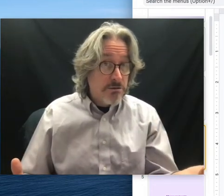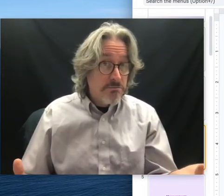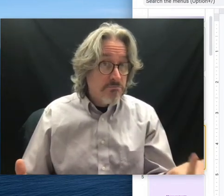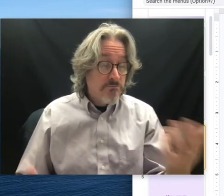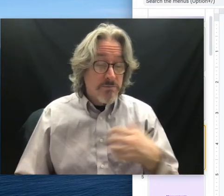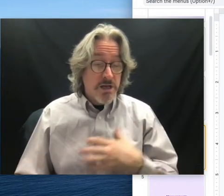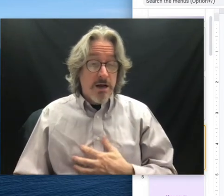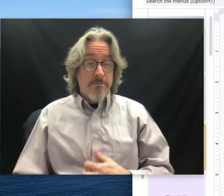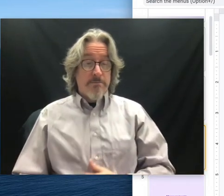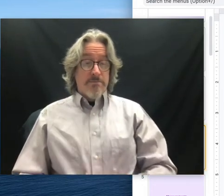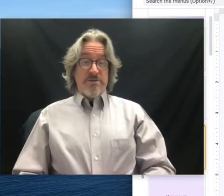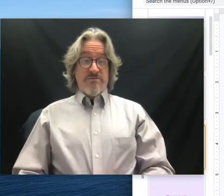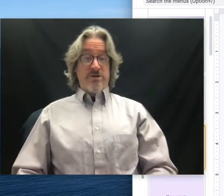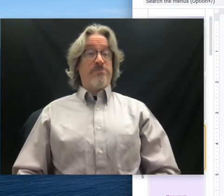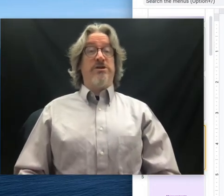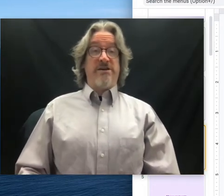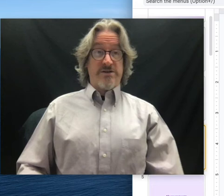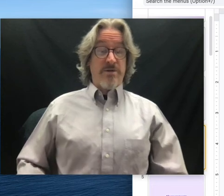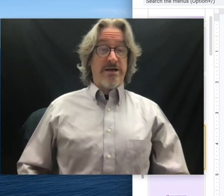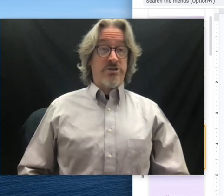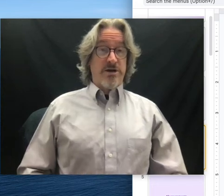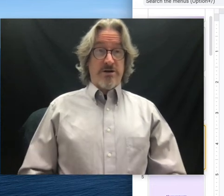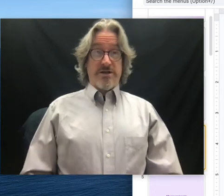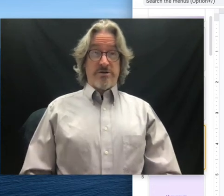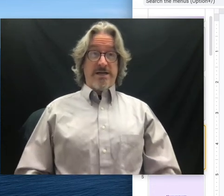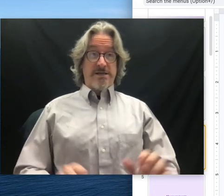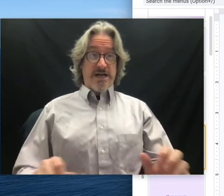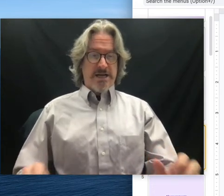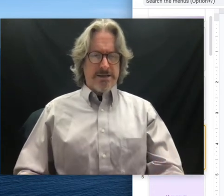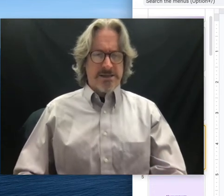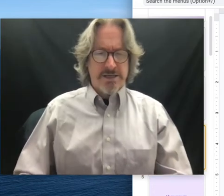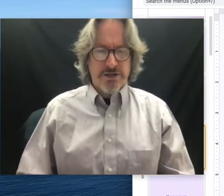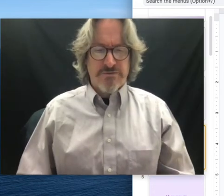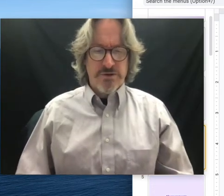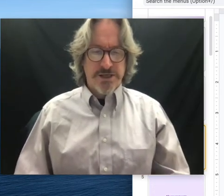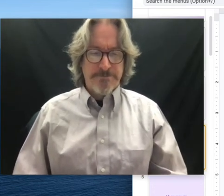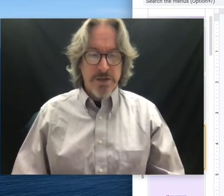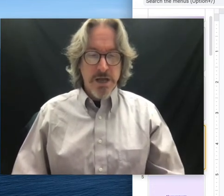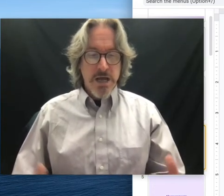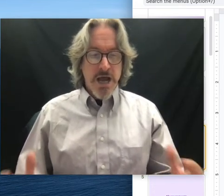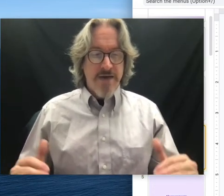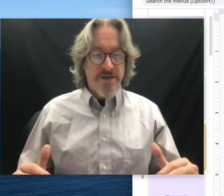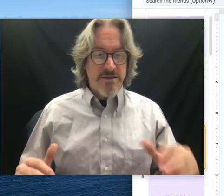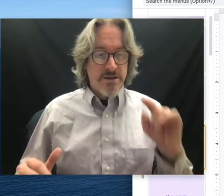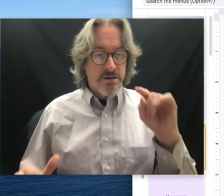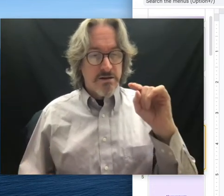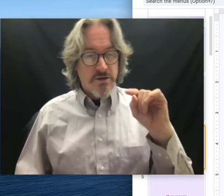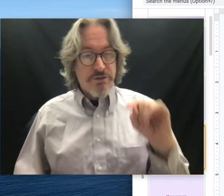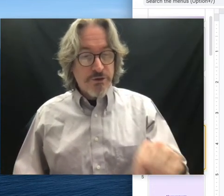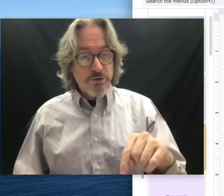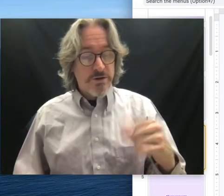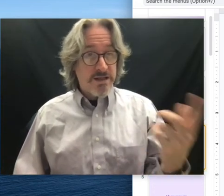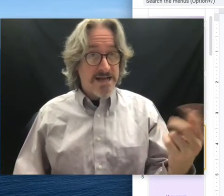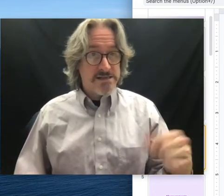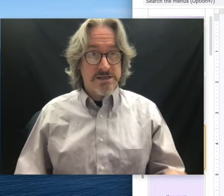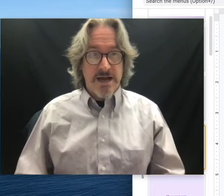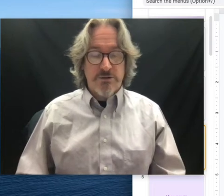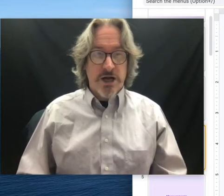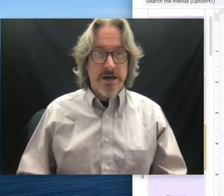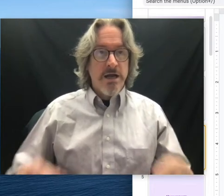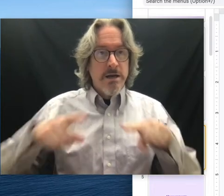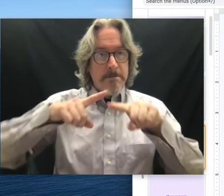clear. The video is pretty self-explanatory. I don't think there's any signing that gets confusing. And then the third one, the